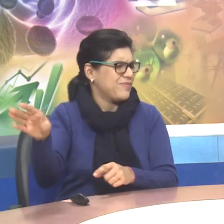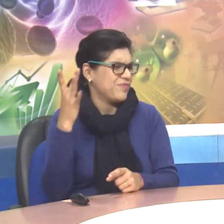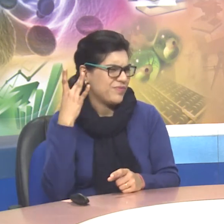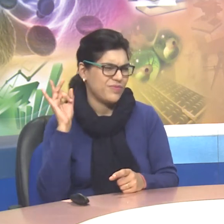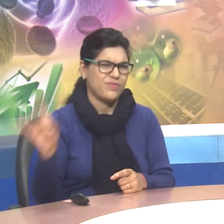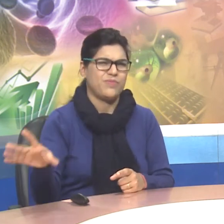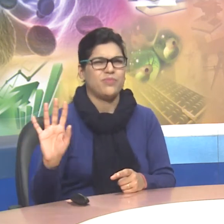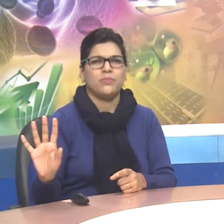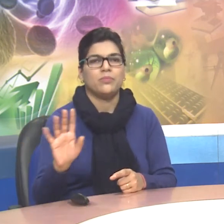come, Aradhana, ignore her.